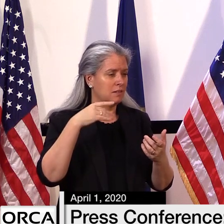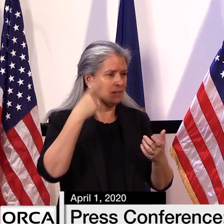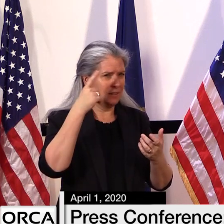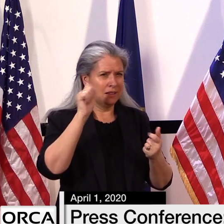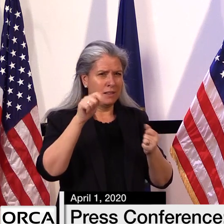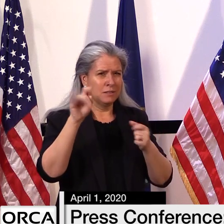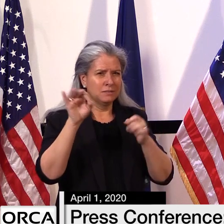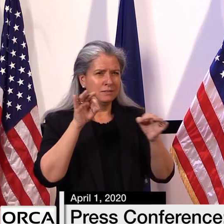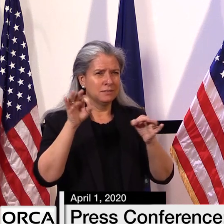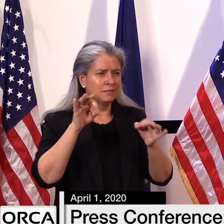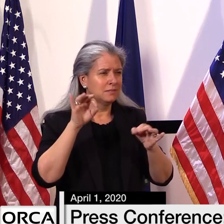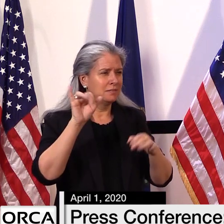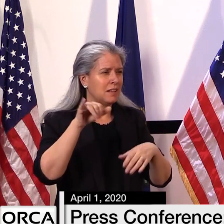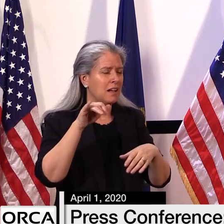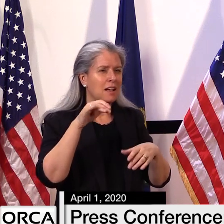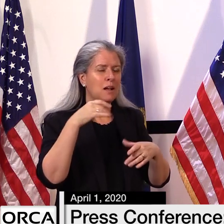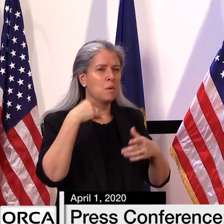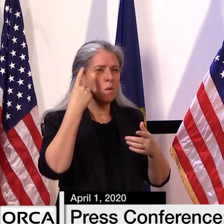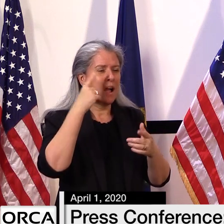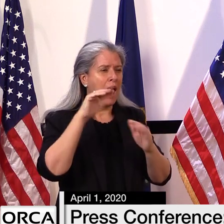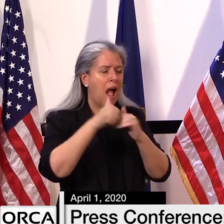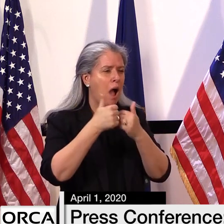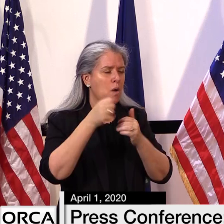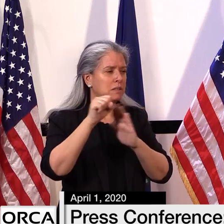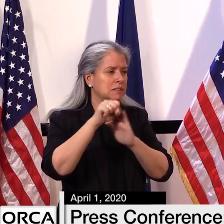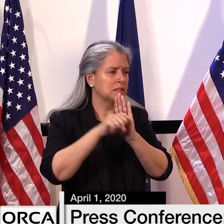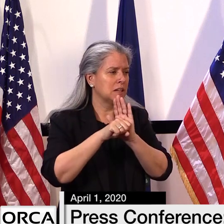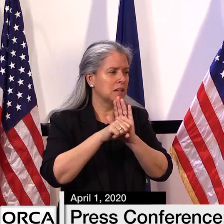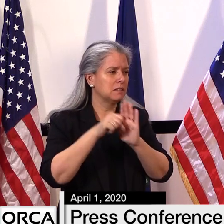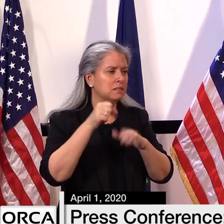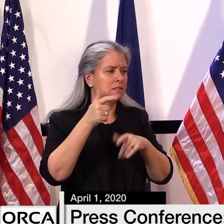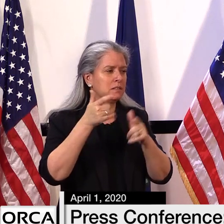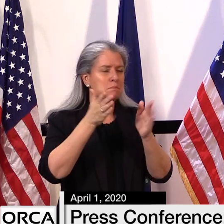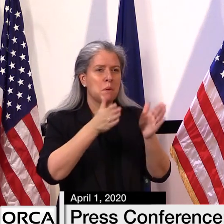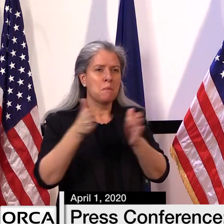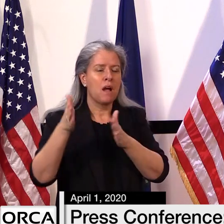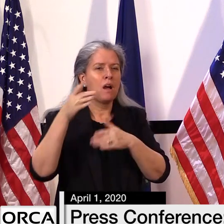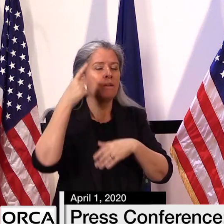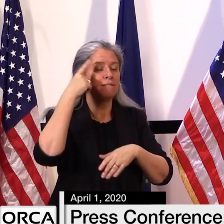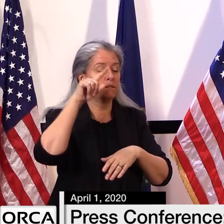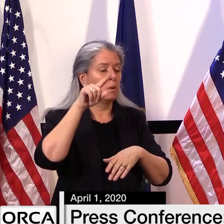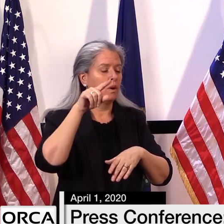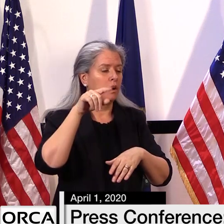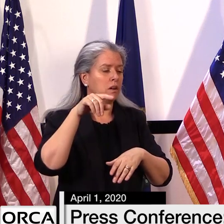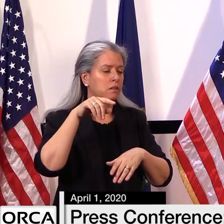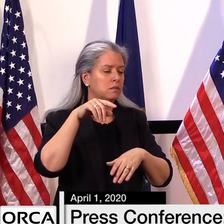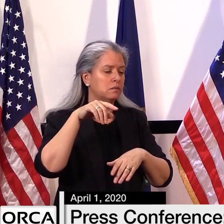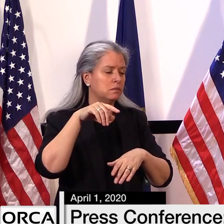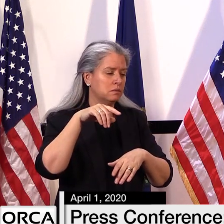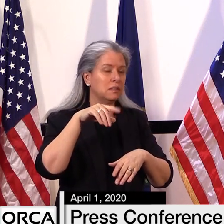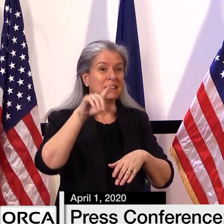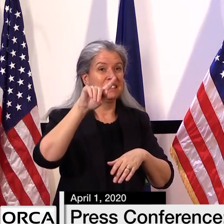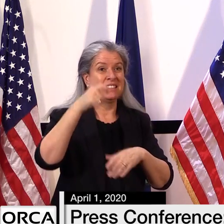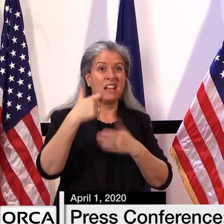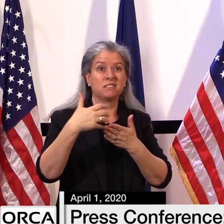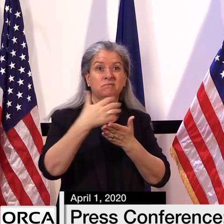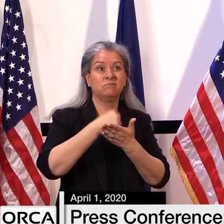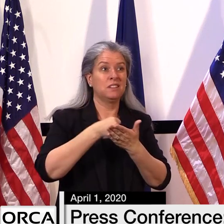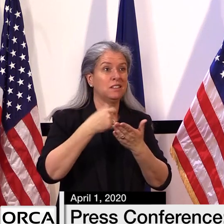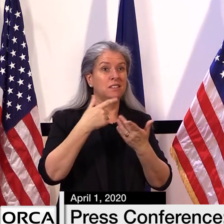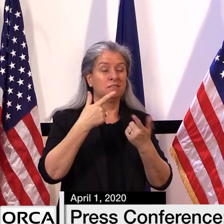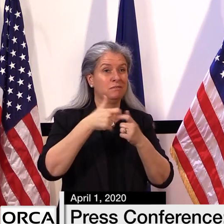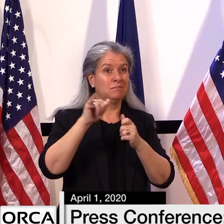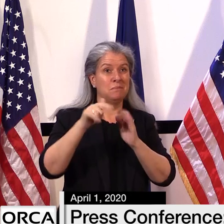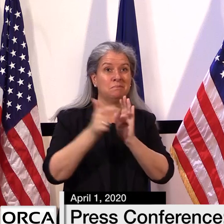somebody can explain that, and I'm just wondering how the state is preparing for the loss of sales tax revenue from